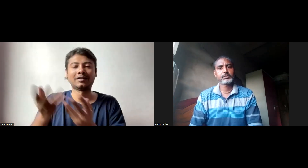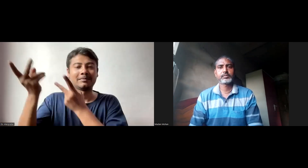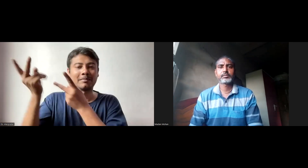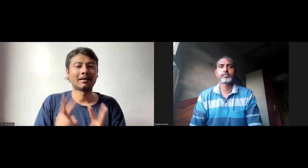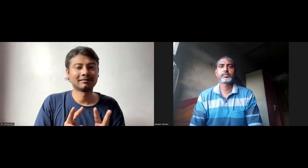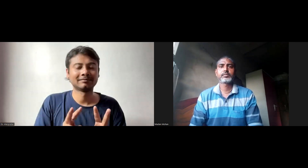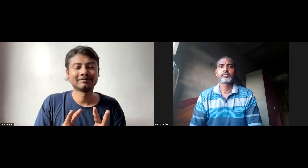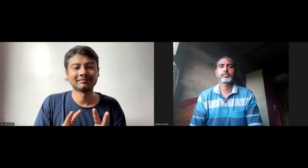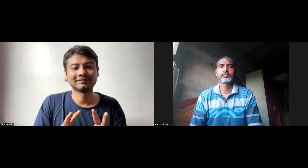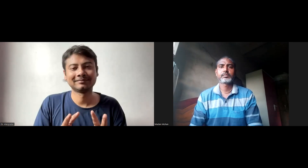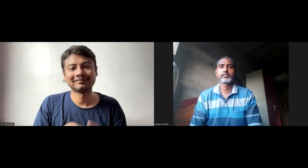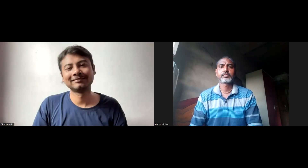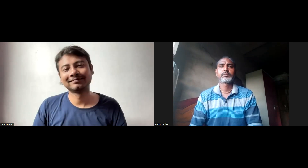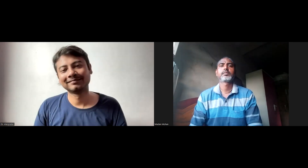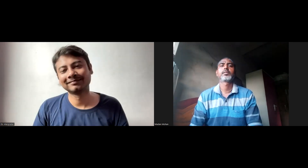earth.